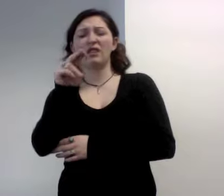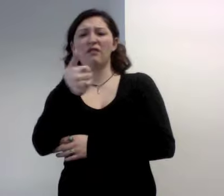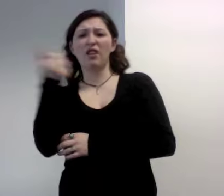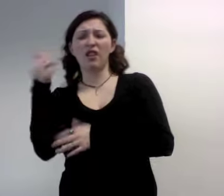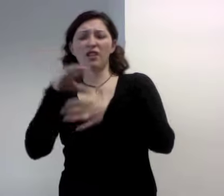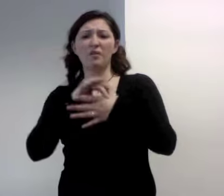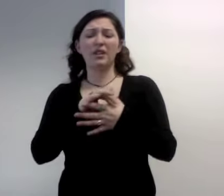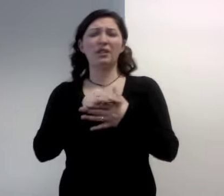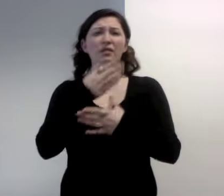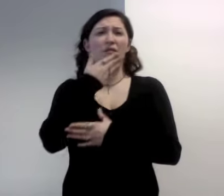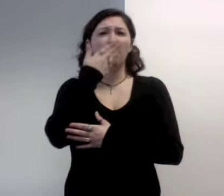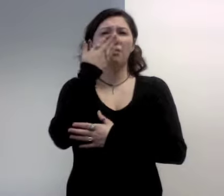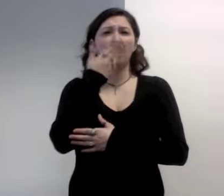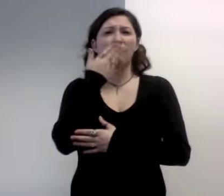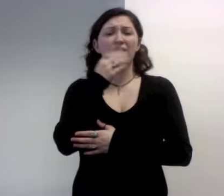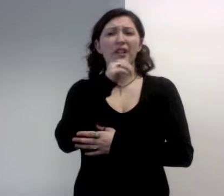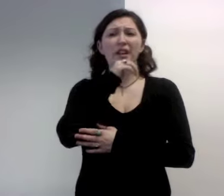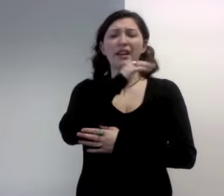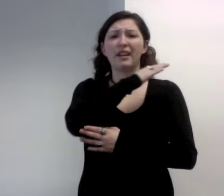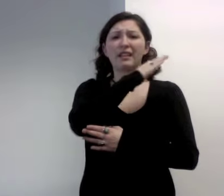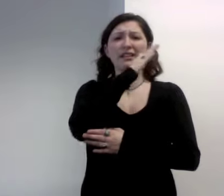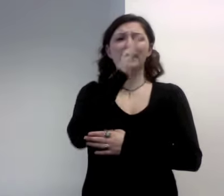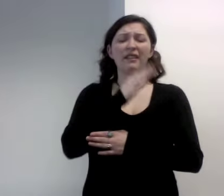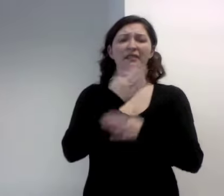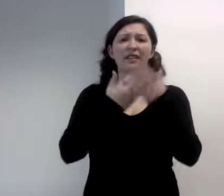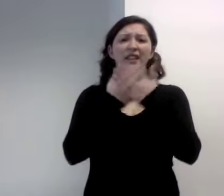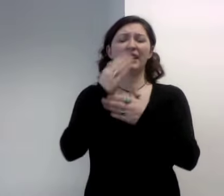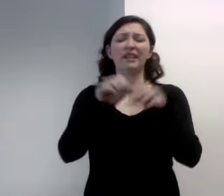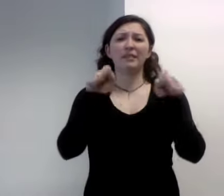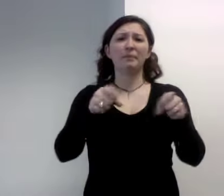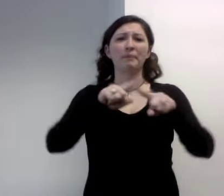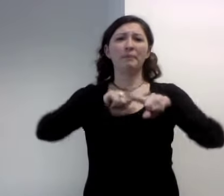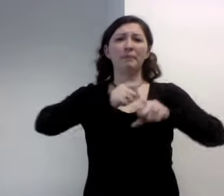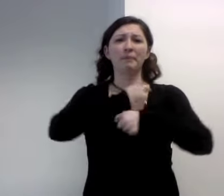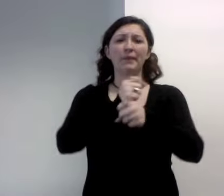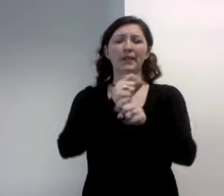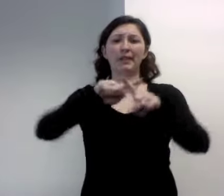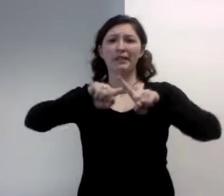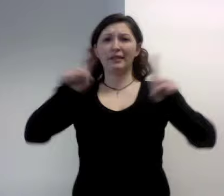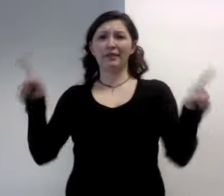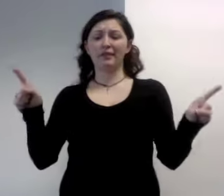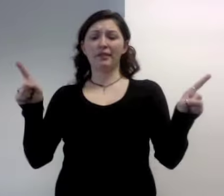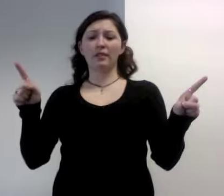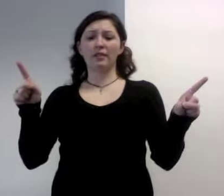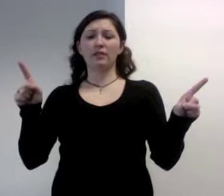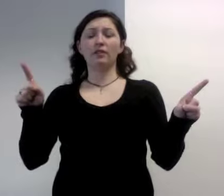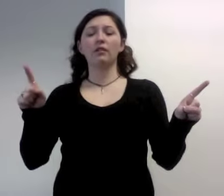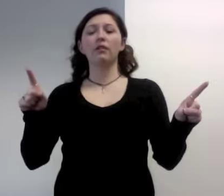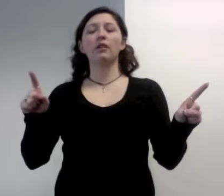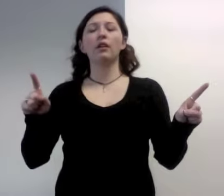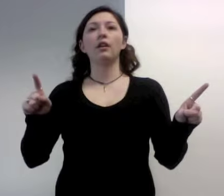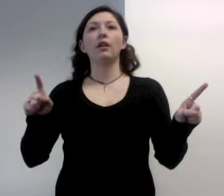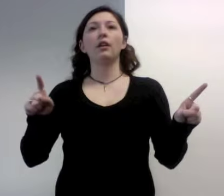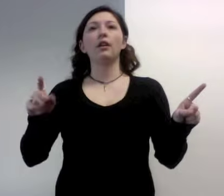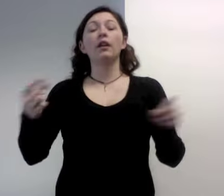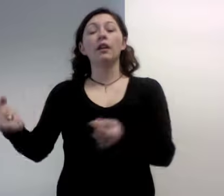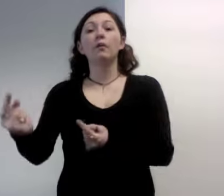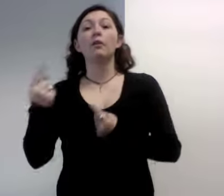that ever was in a ham could make any difference. There would come all the way back from Europe